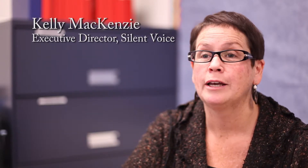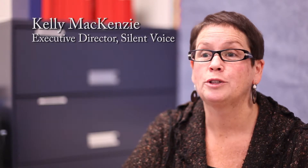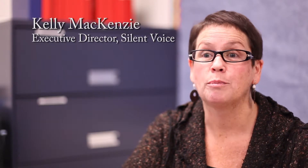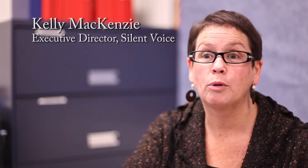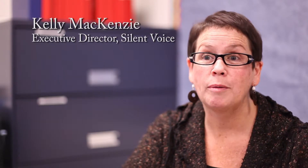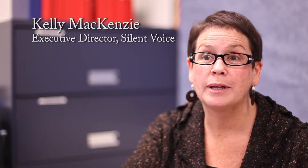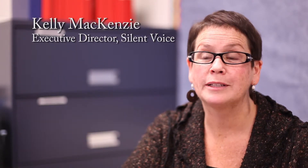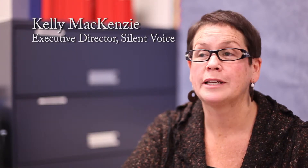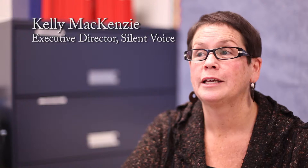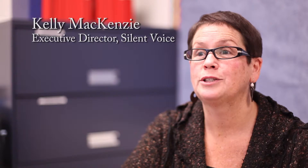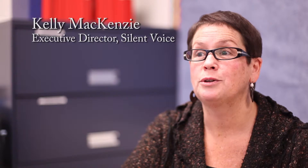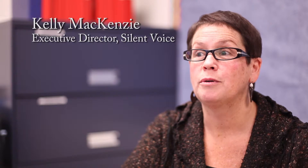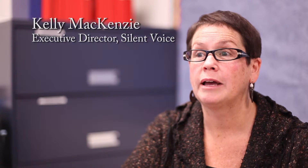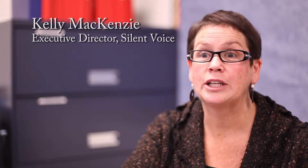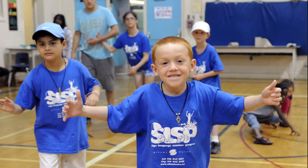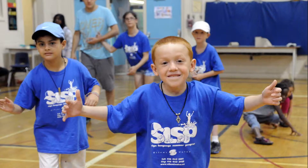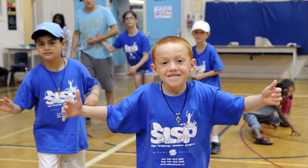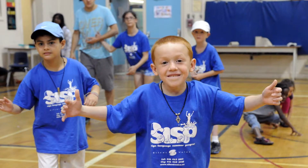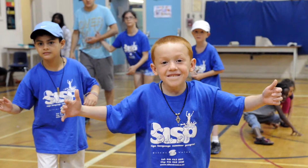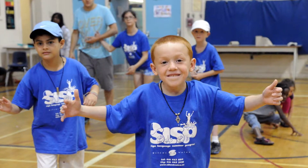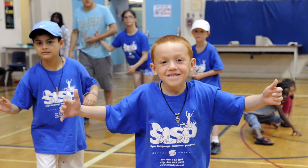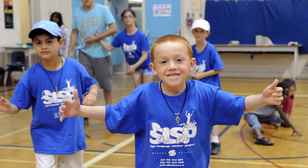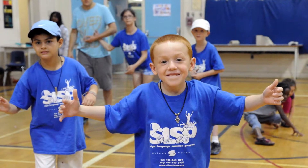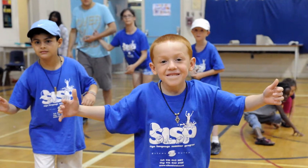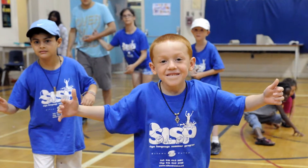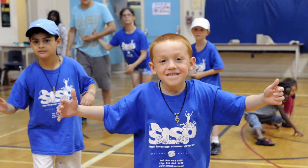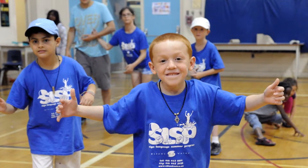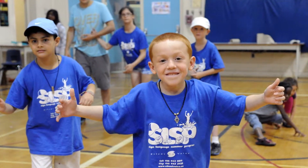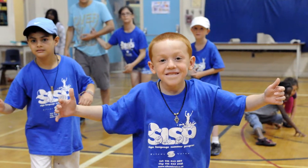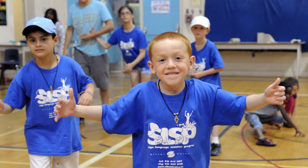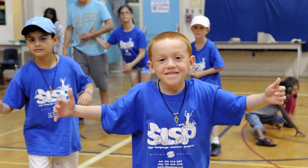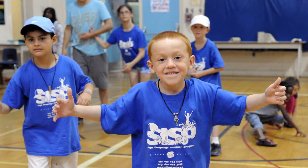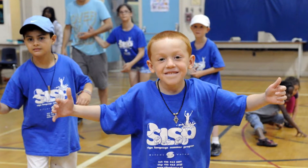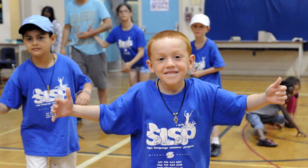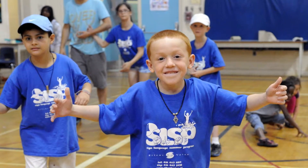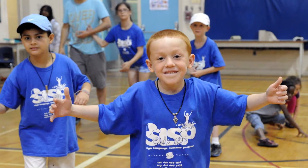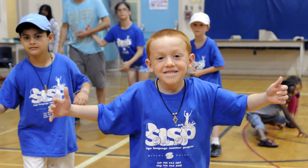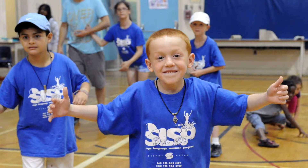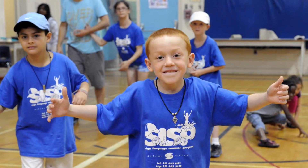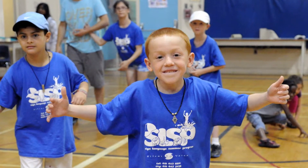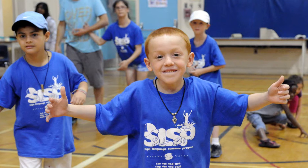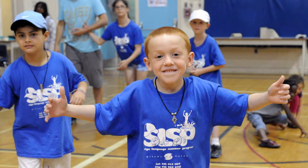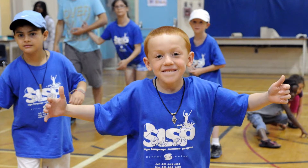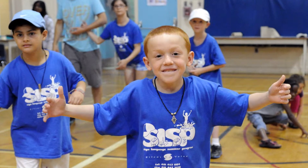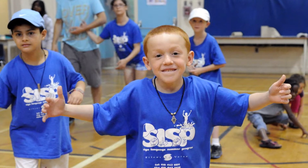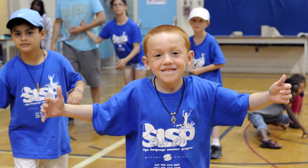to employment, to education, recreational and sports activities. So imagine a child who wants to take